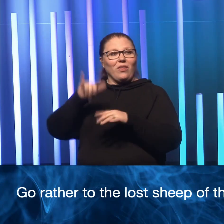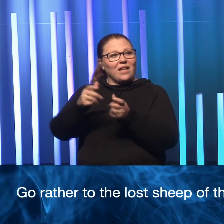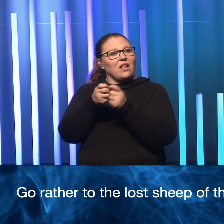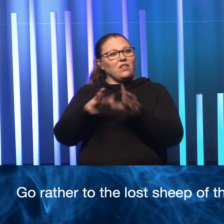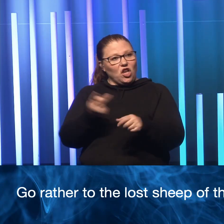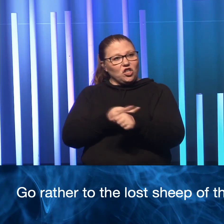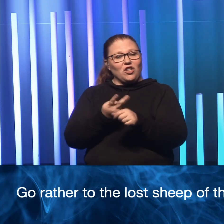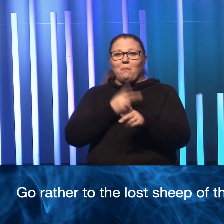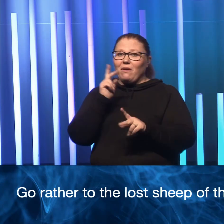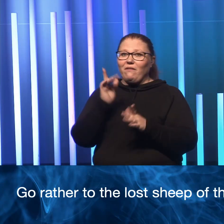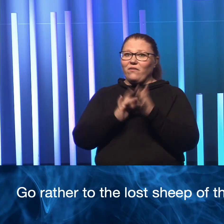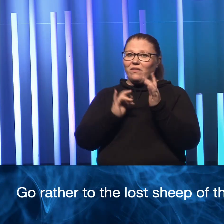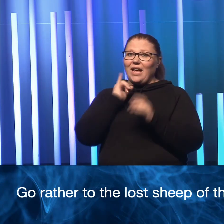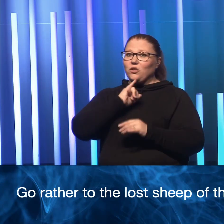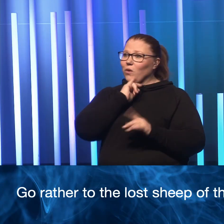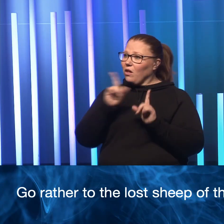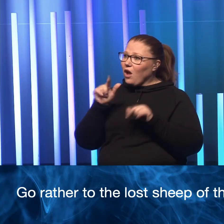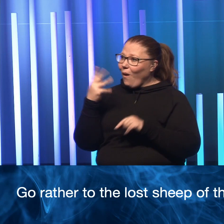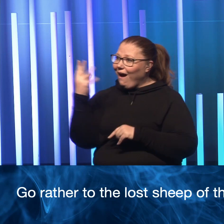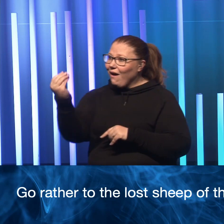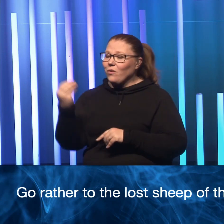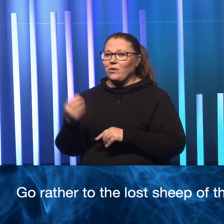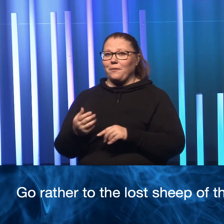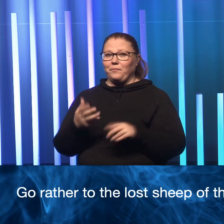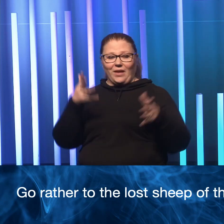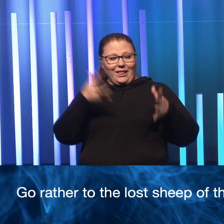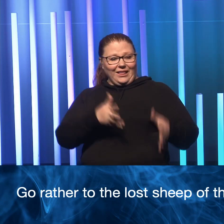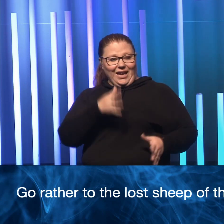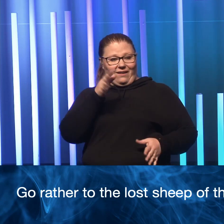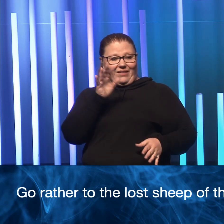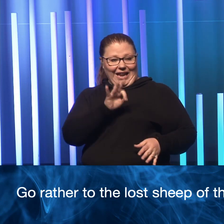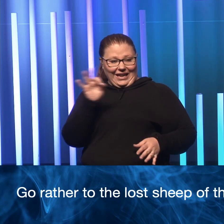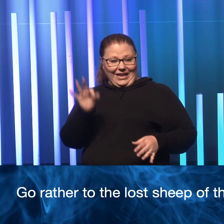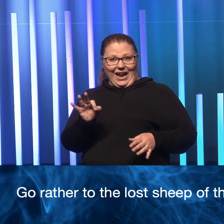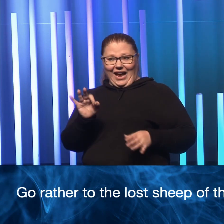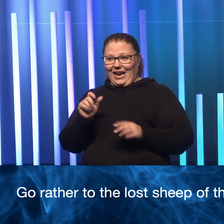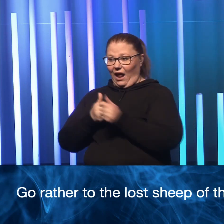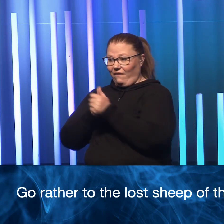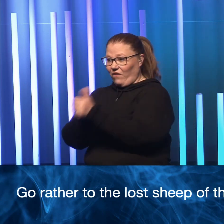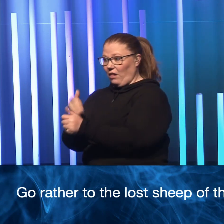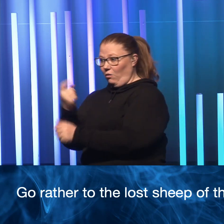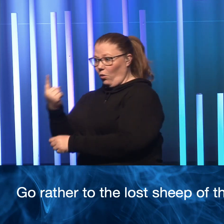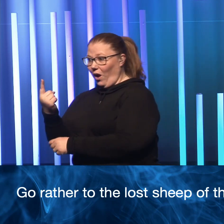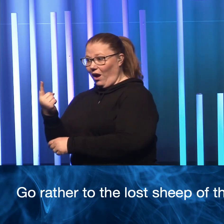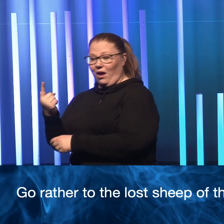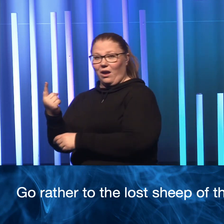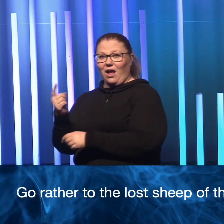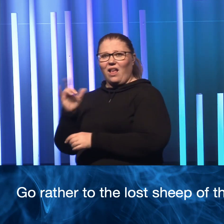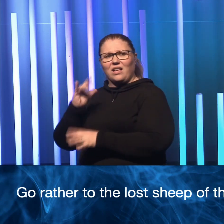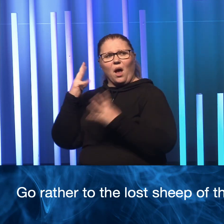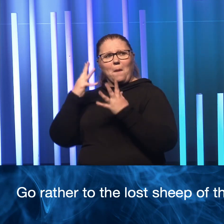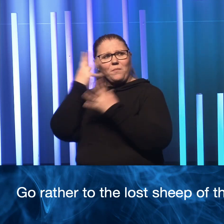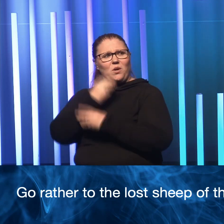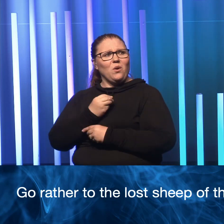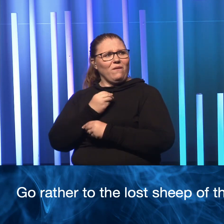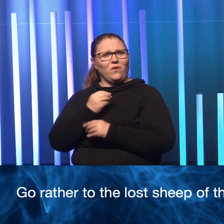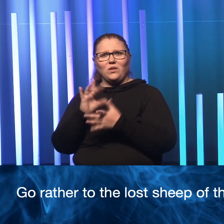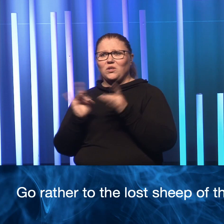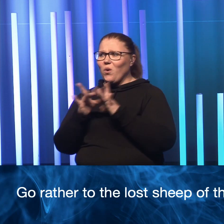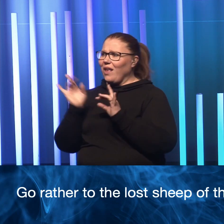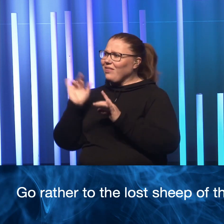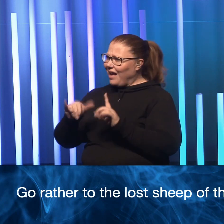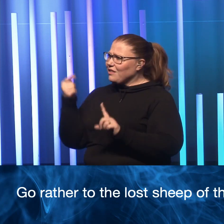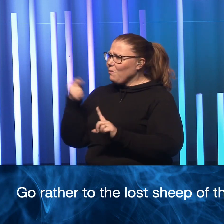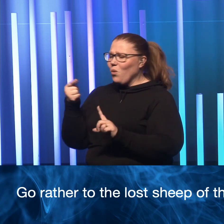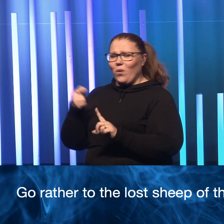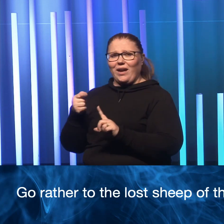Israel. Go out. When Jesus says, leave the 99 to follow the one in John, John's given this beautiful, that's what it's about.